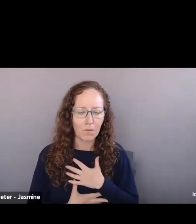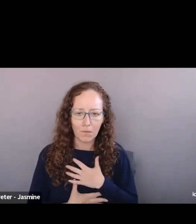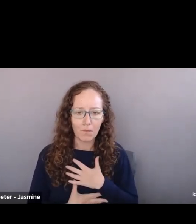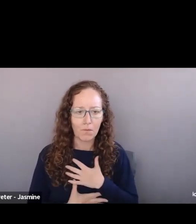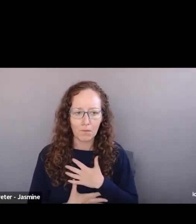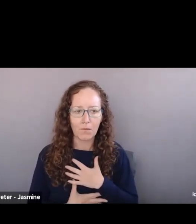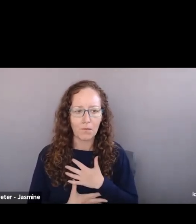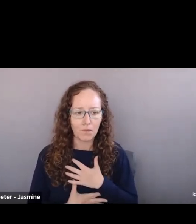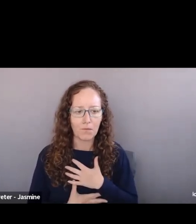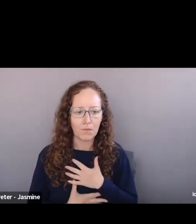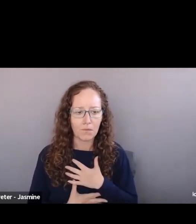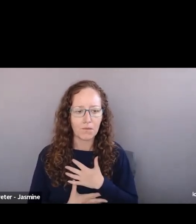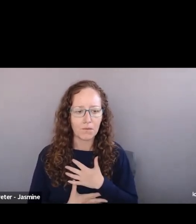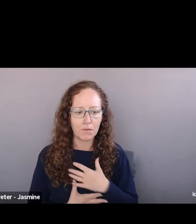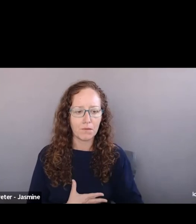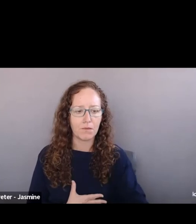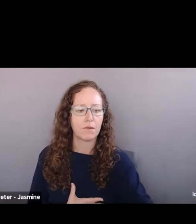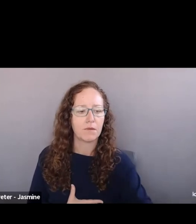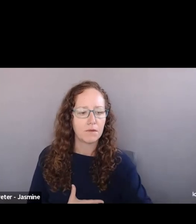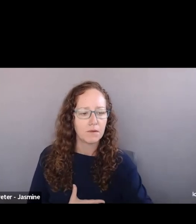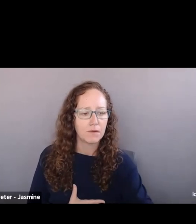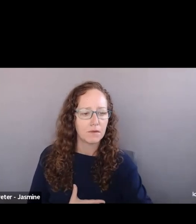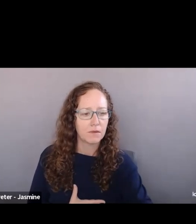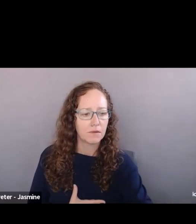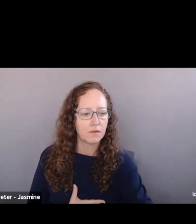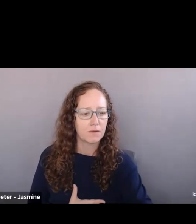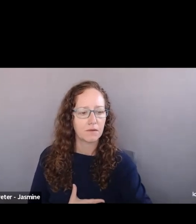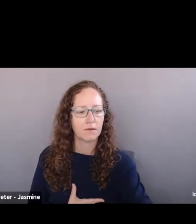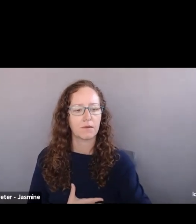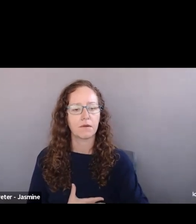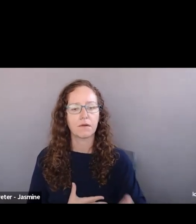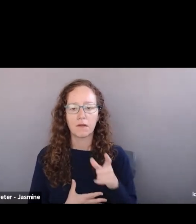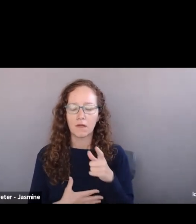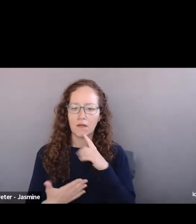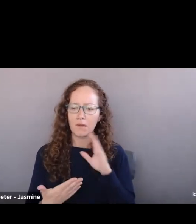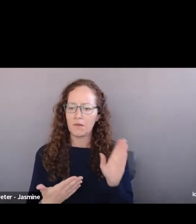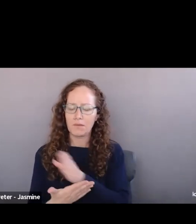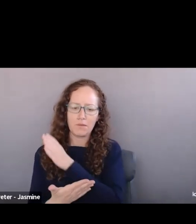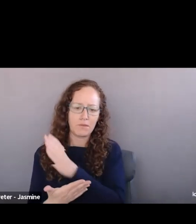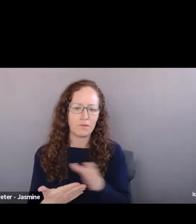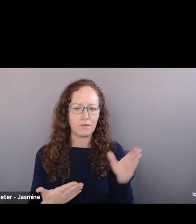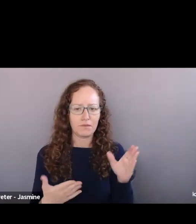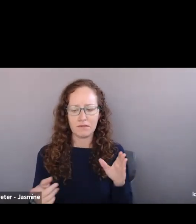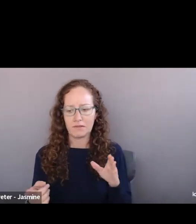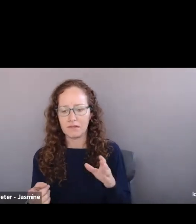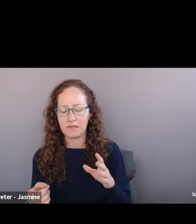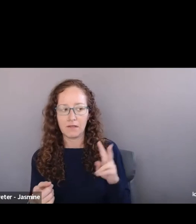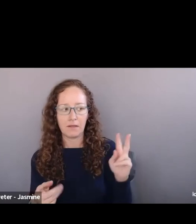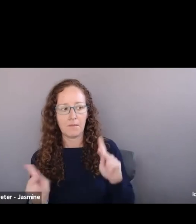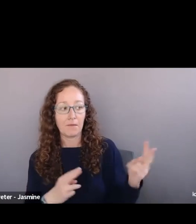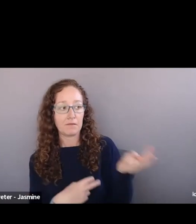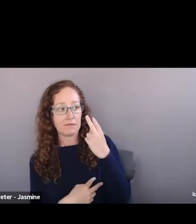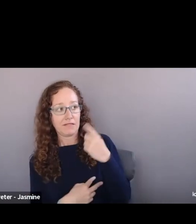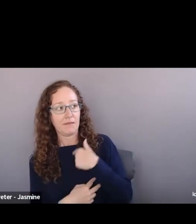oscillates between being both a benefit and a detriment in my personal journey as a Black